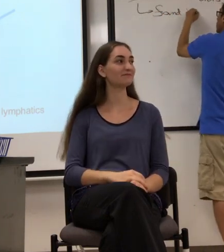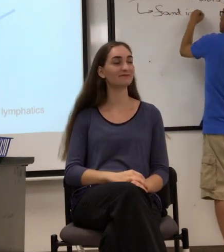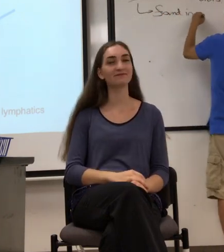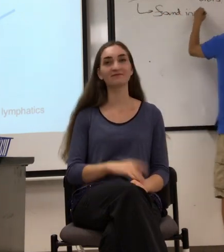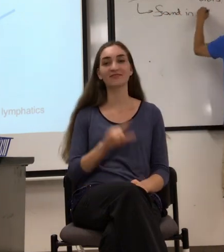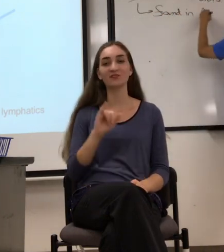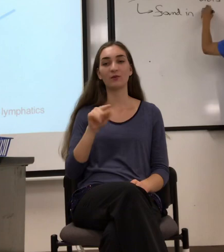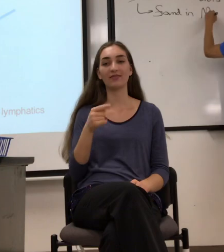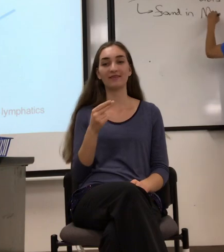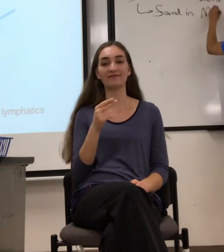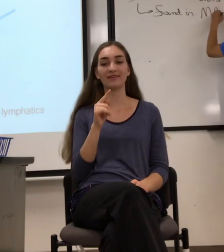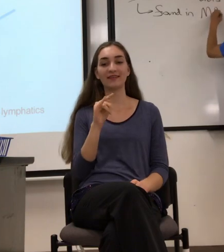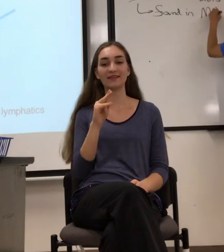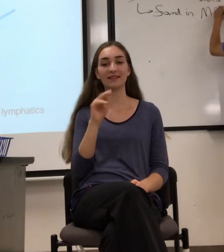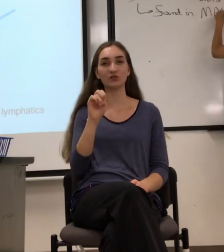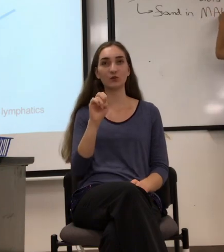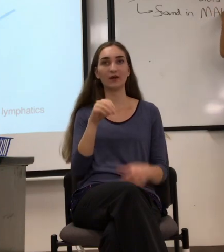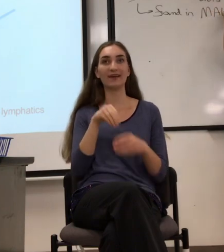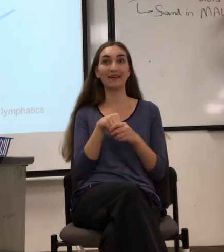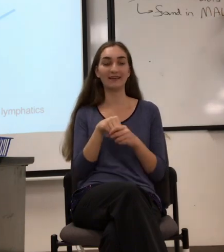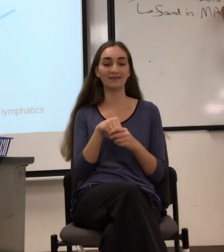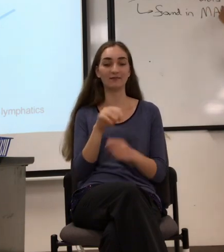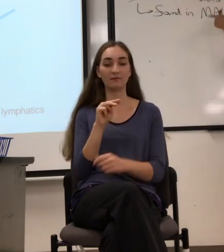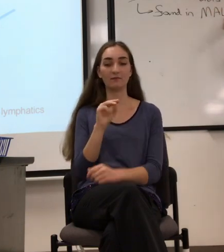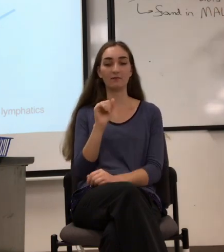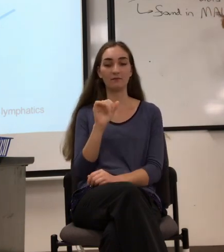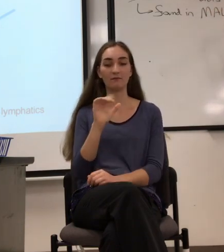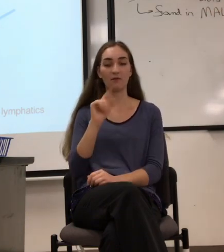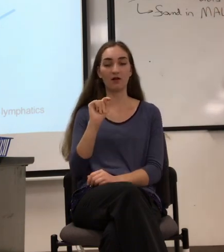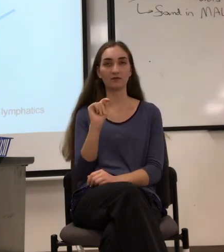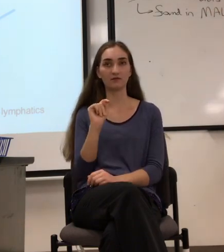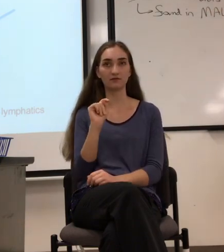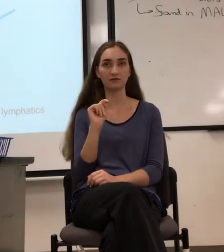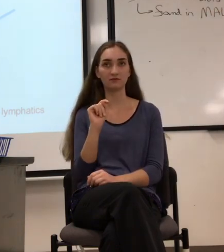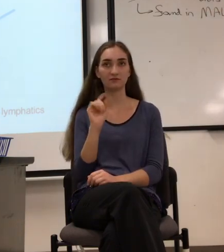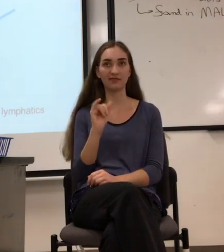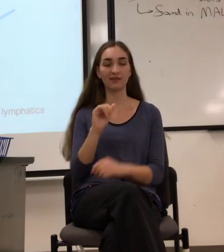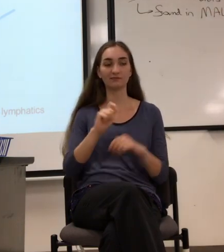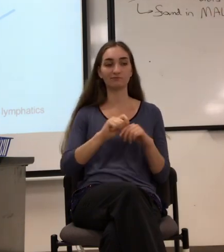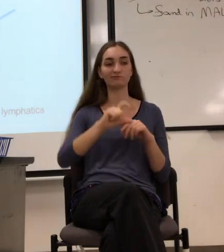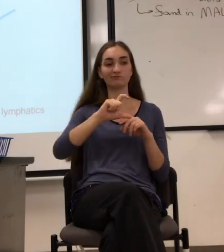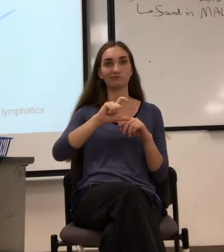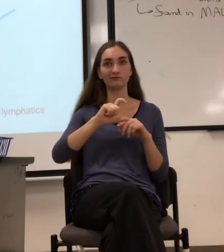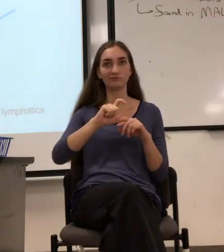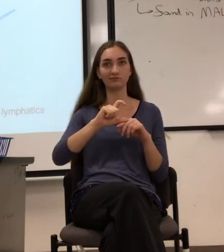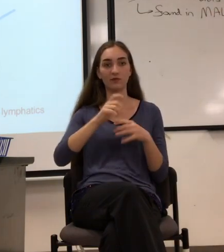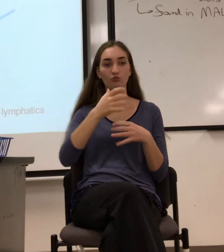found in MALT, which is actually a capitalized abbreviation for